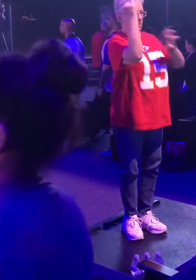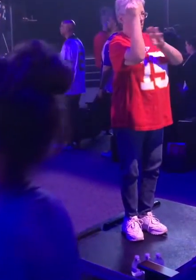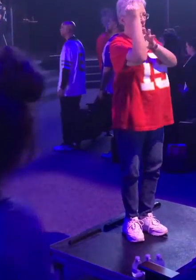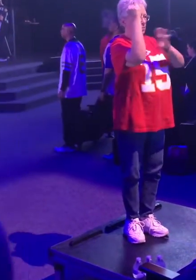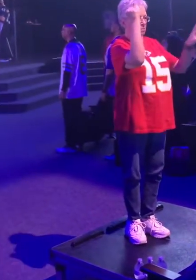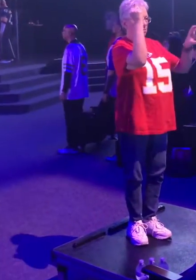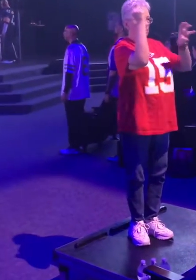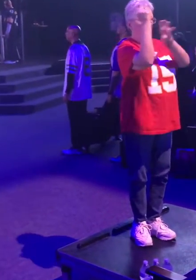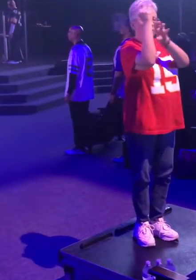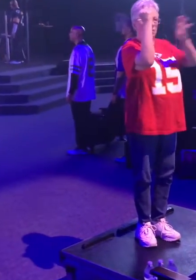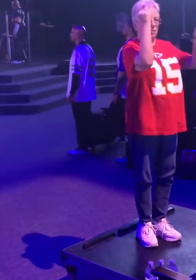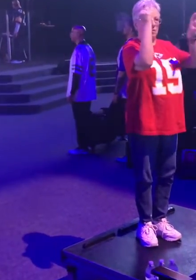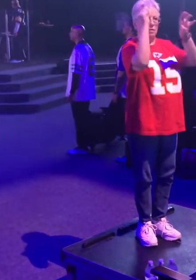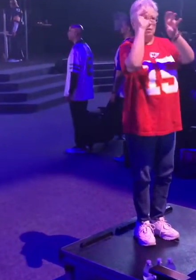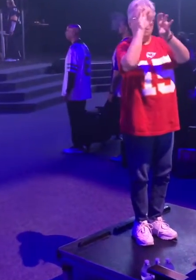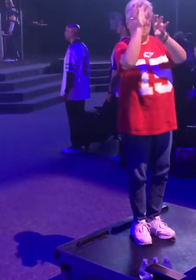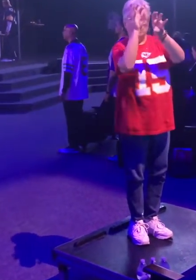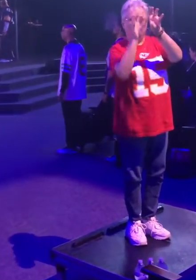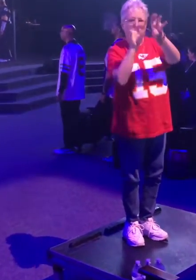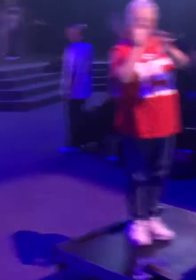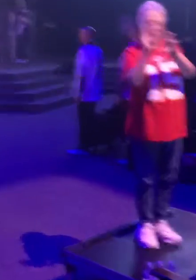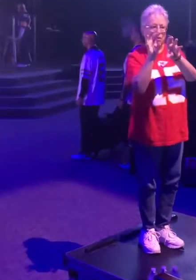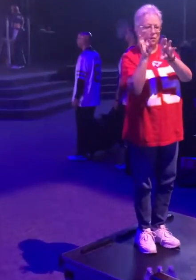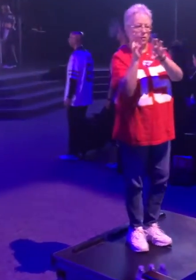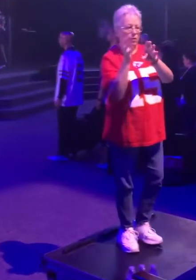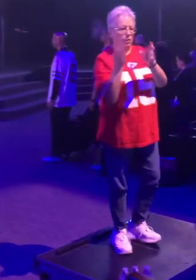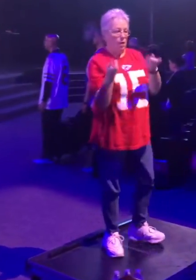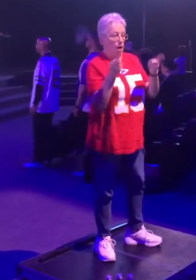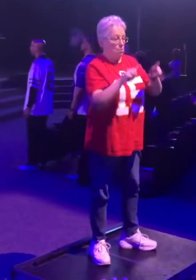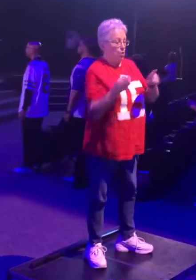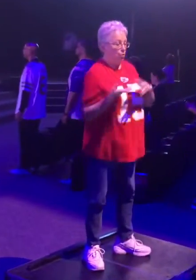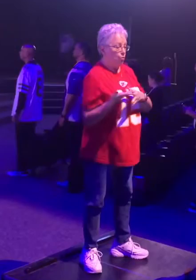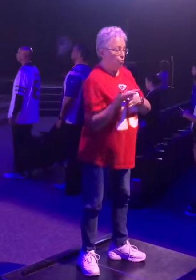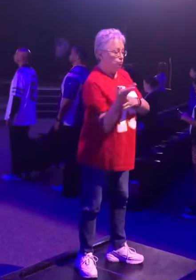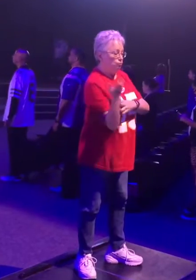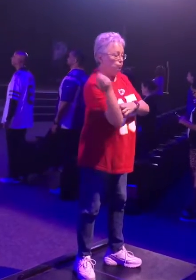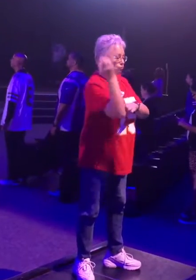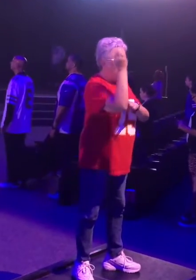stripes and bright stars through the